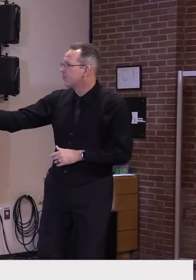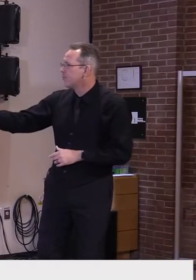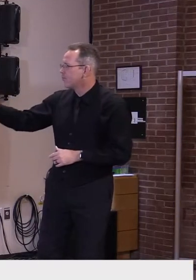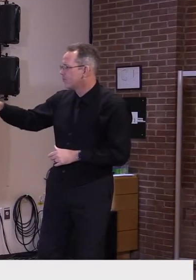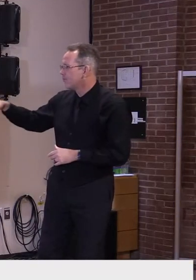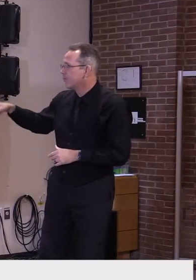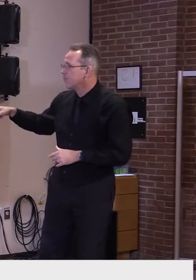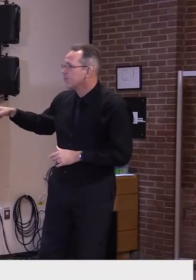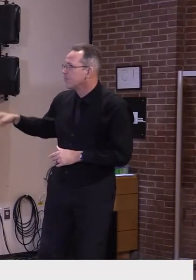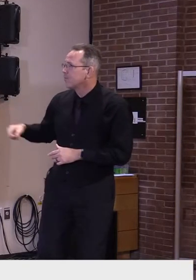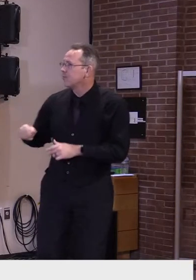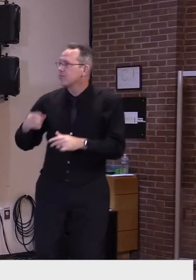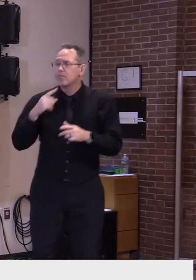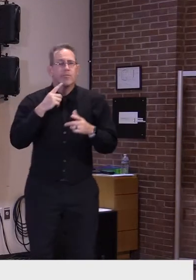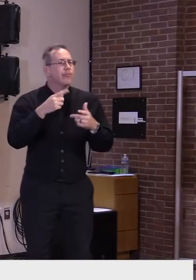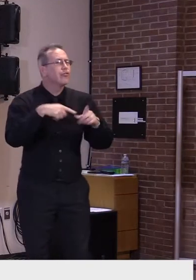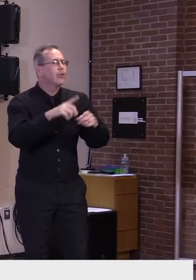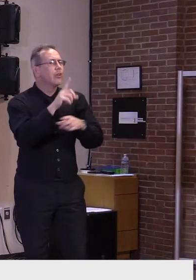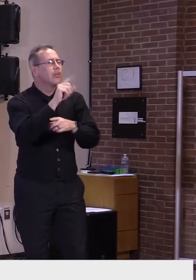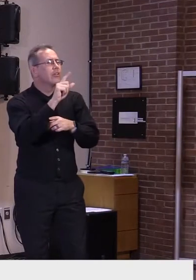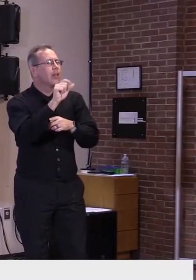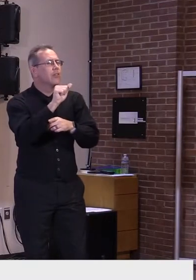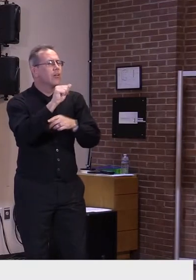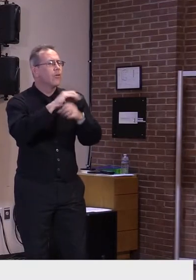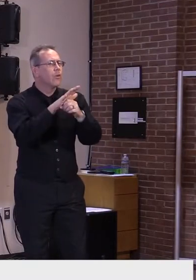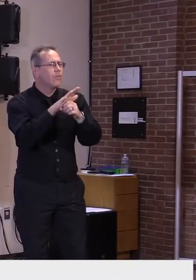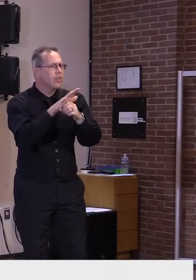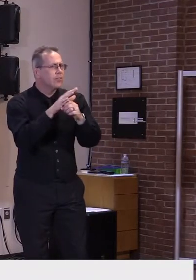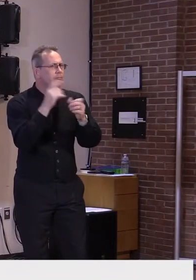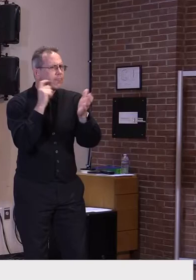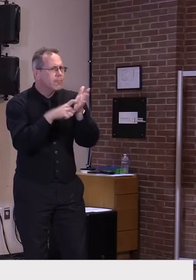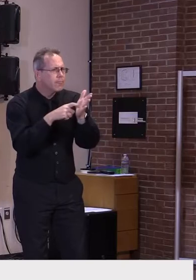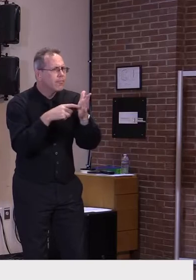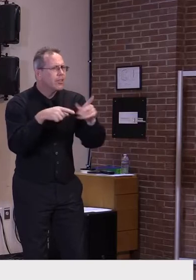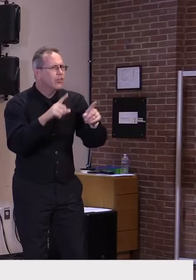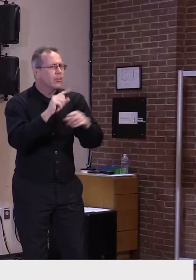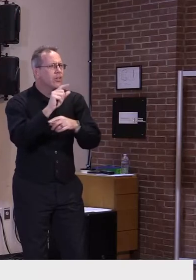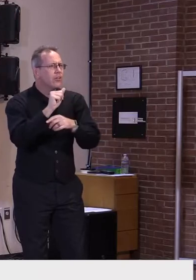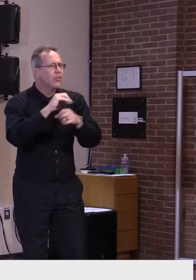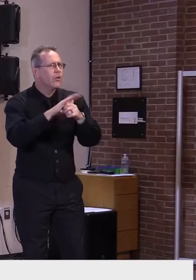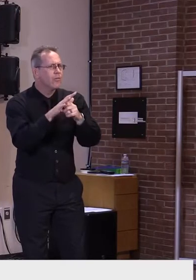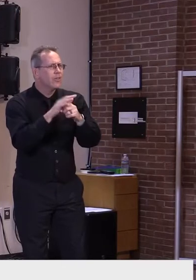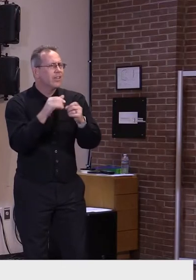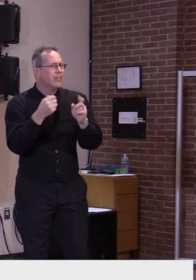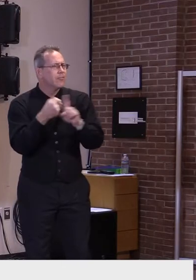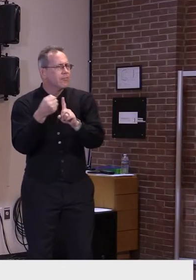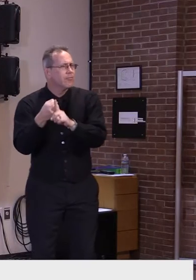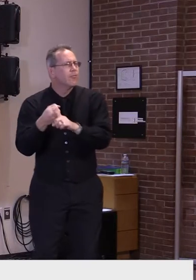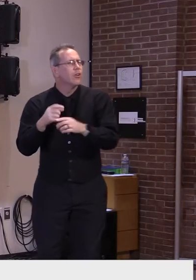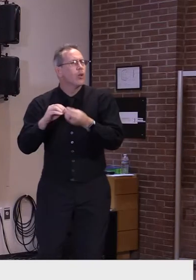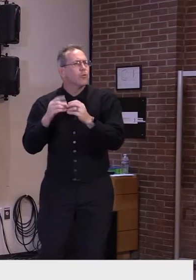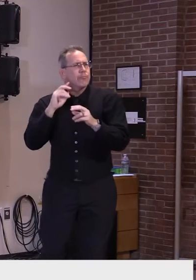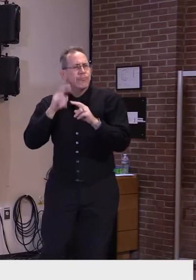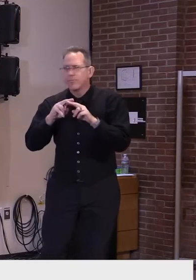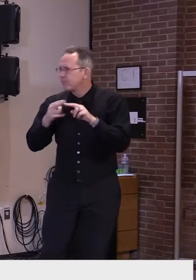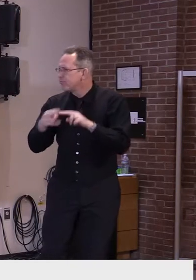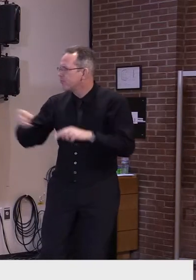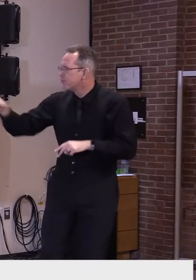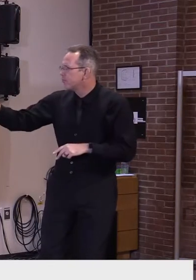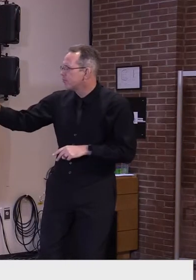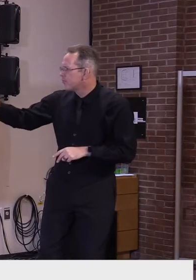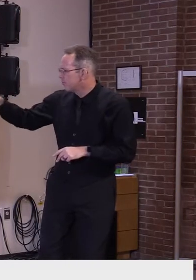number of residents in a long-term care facility have held pretty steady over the week and over the last few weeks as well, consistent with our